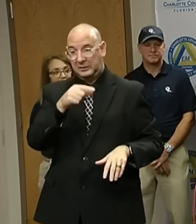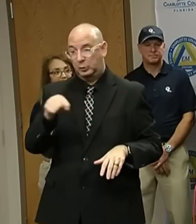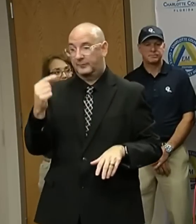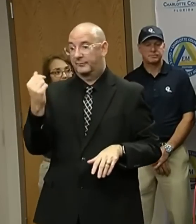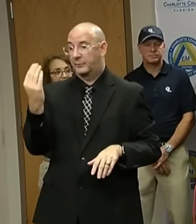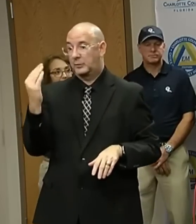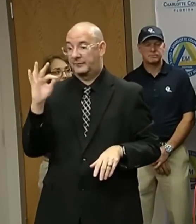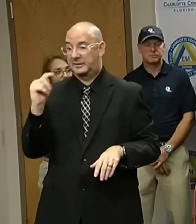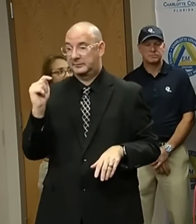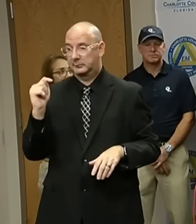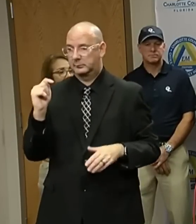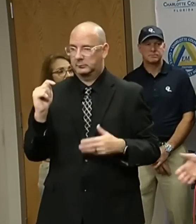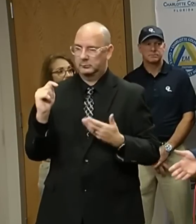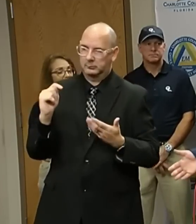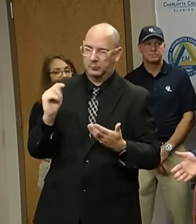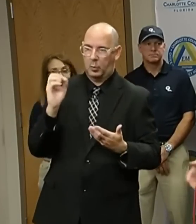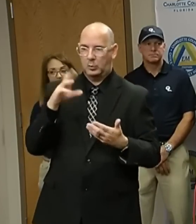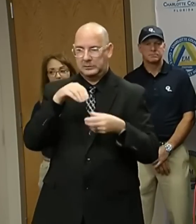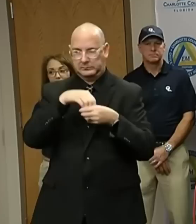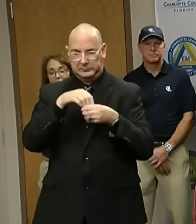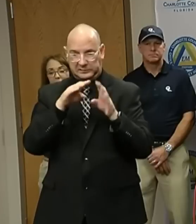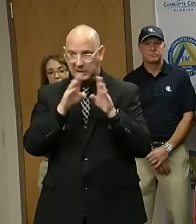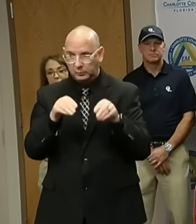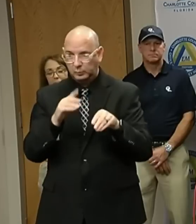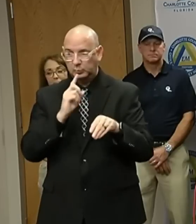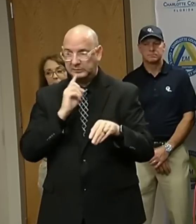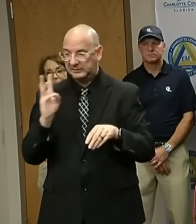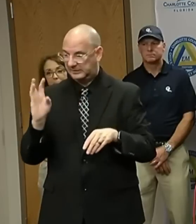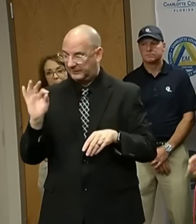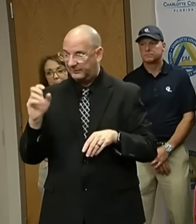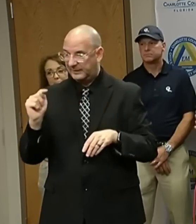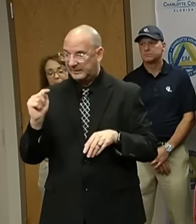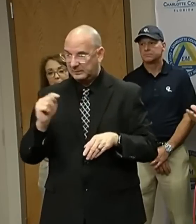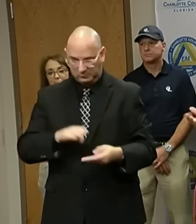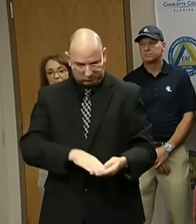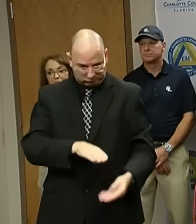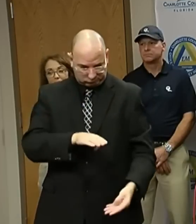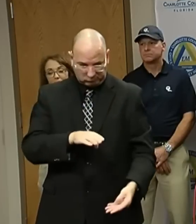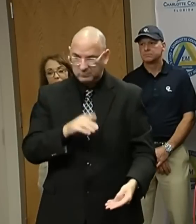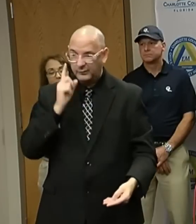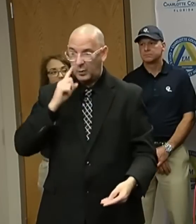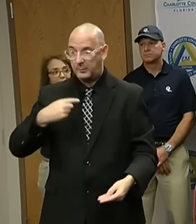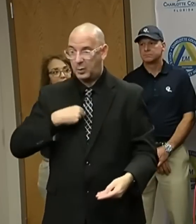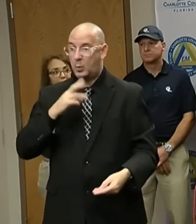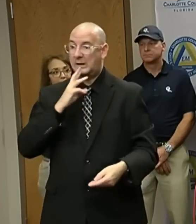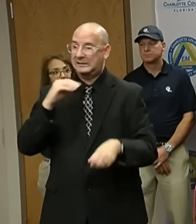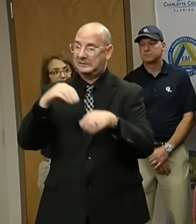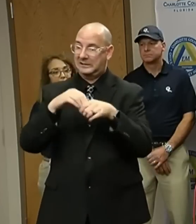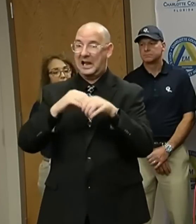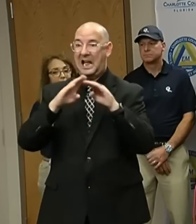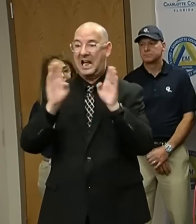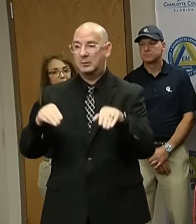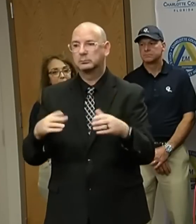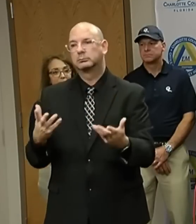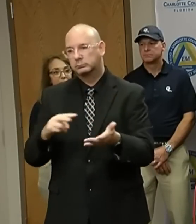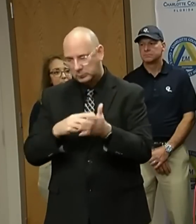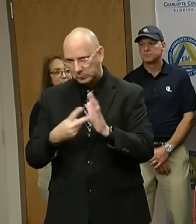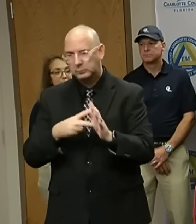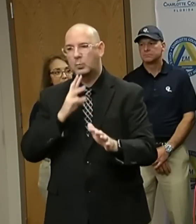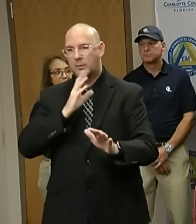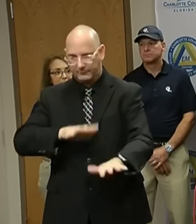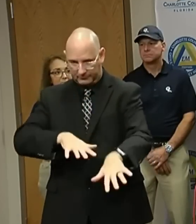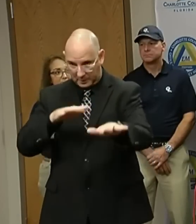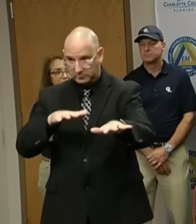somebody's home, to me, that's a flood claim. And it doesn't mean that they may not have also suffered wind damage, because as we know, it was a really